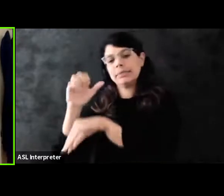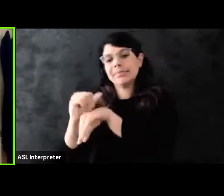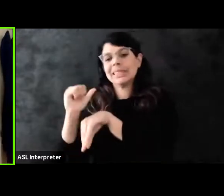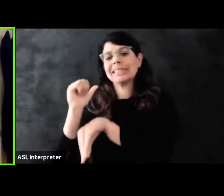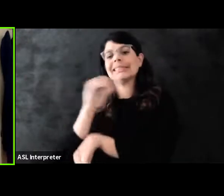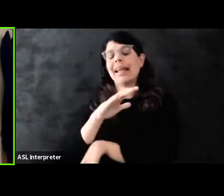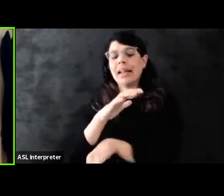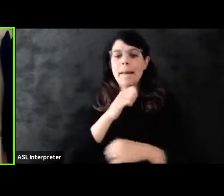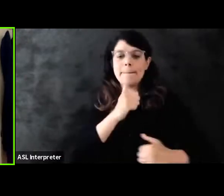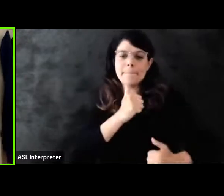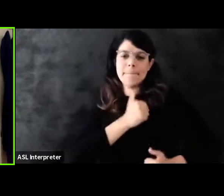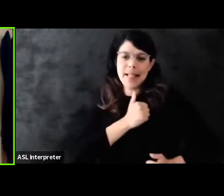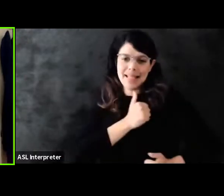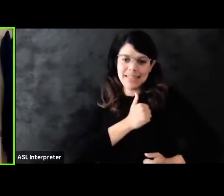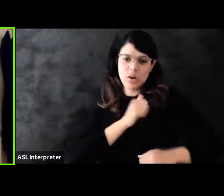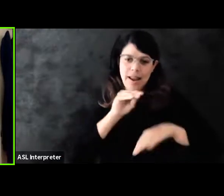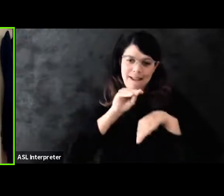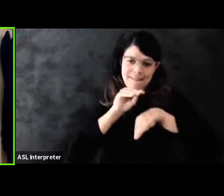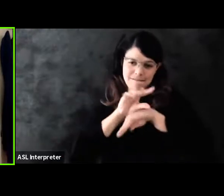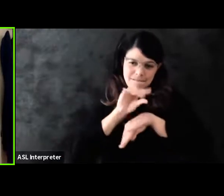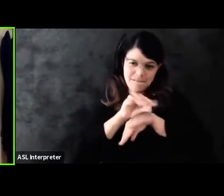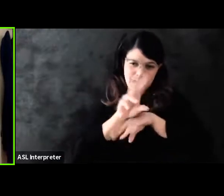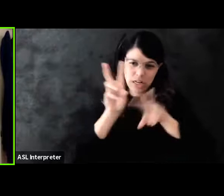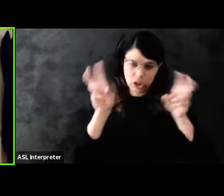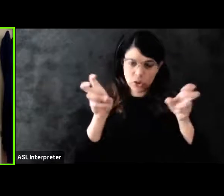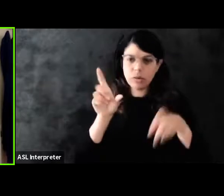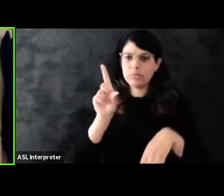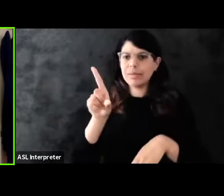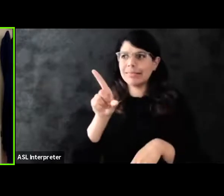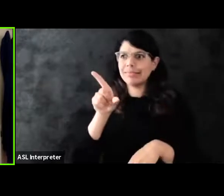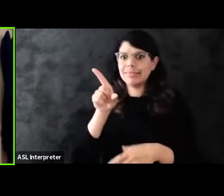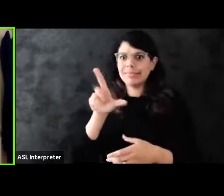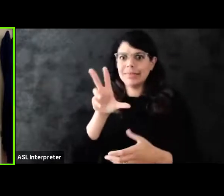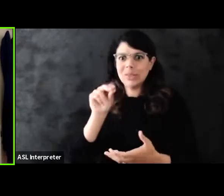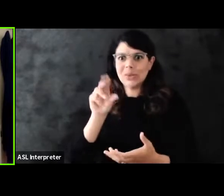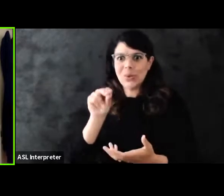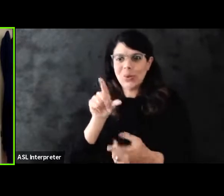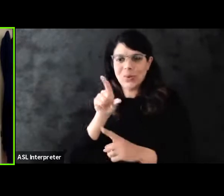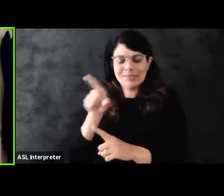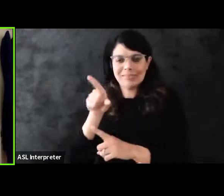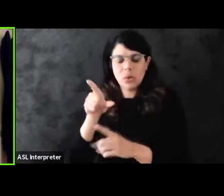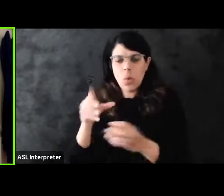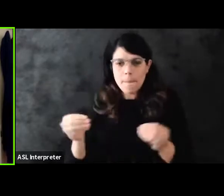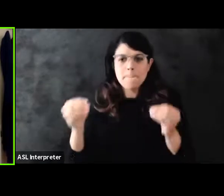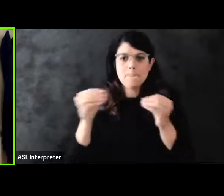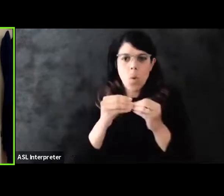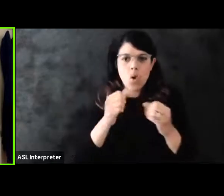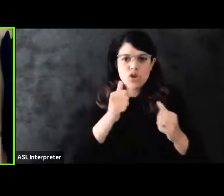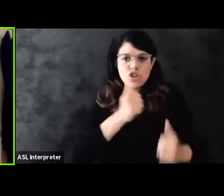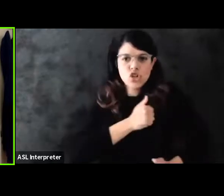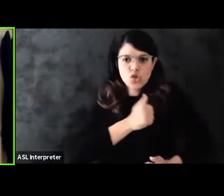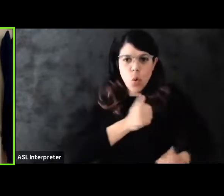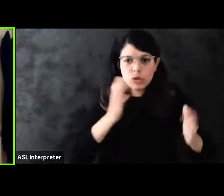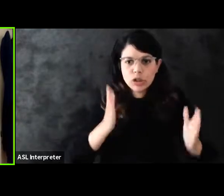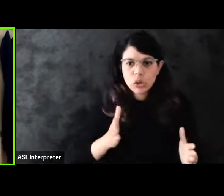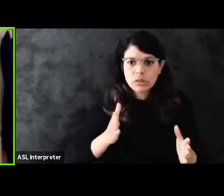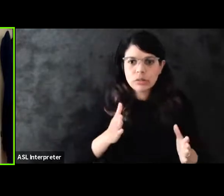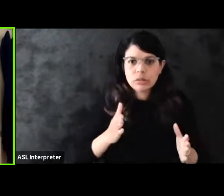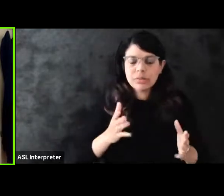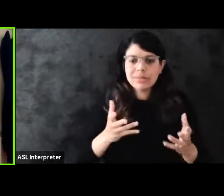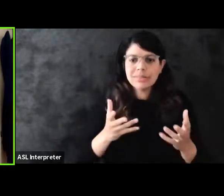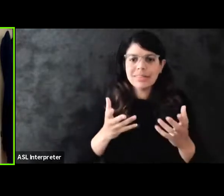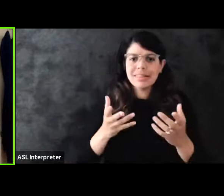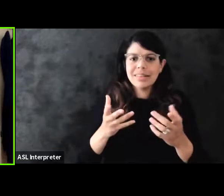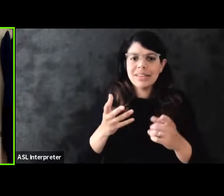the North Vietnamese. So I think there's a lot of you got to start to kind of think. Of course, getting